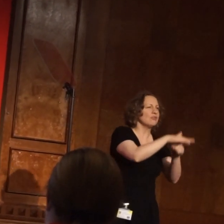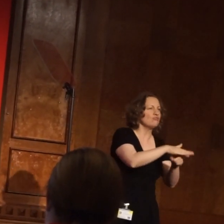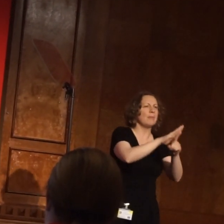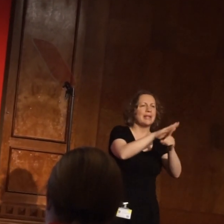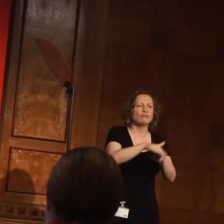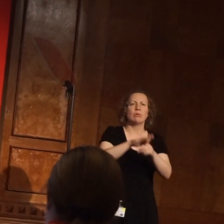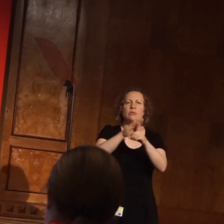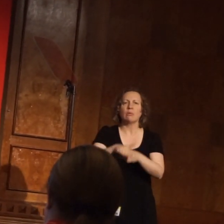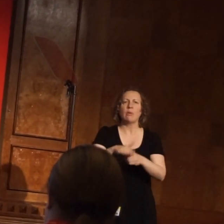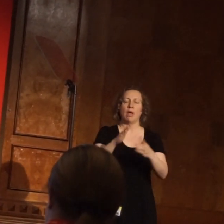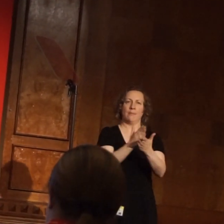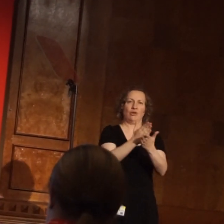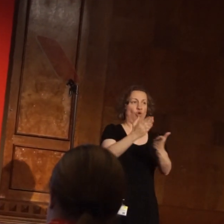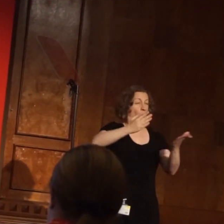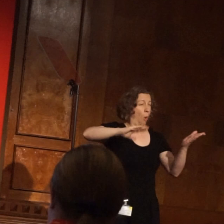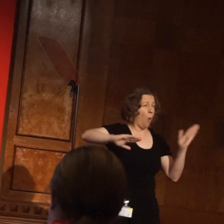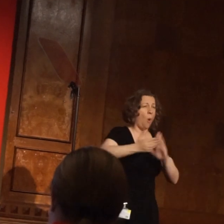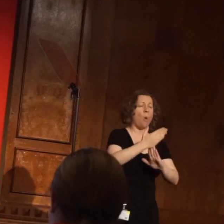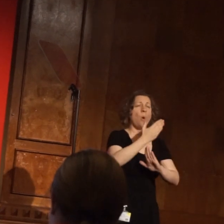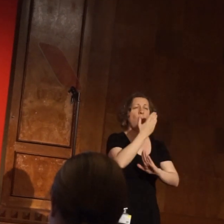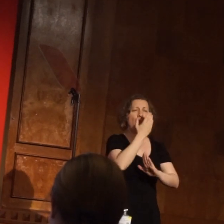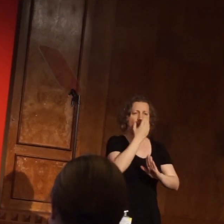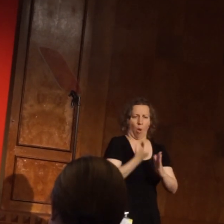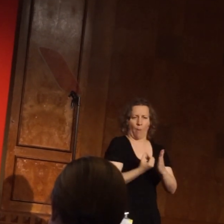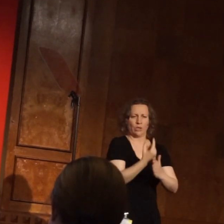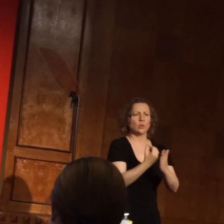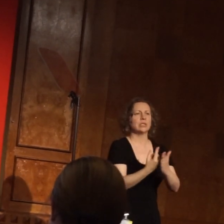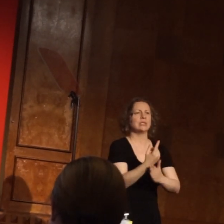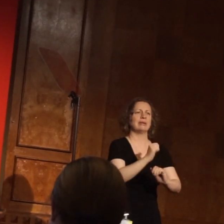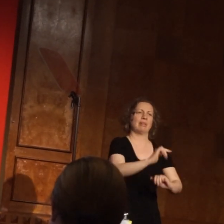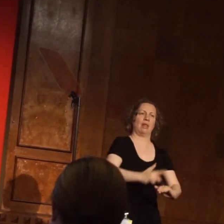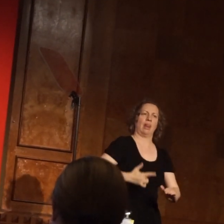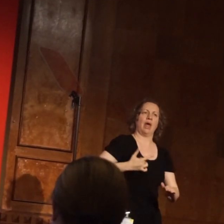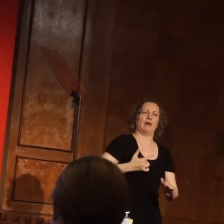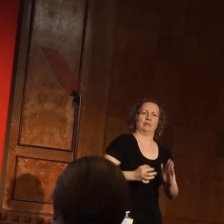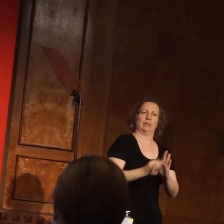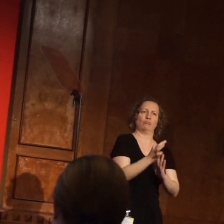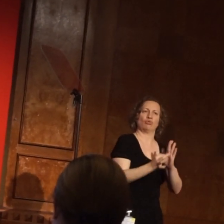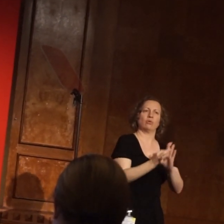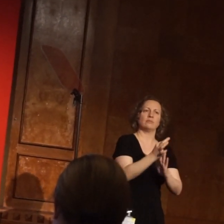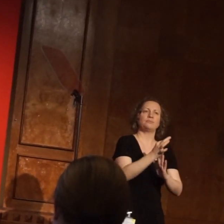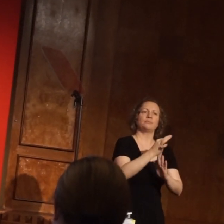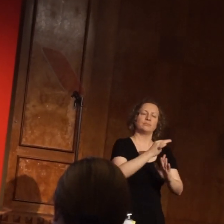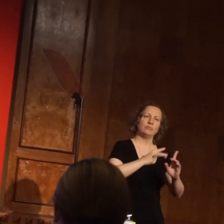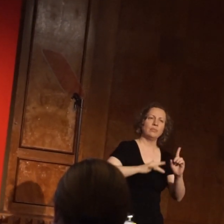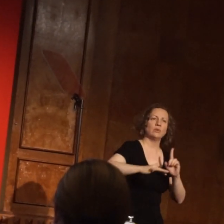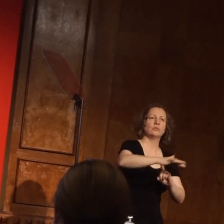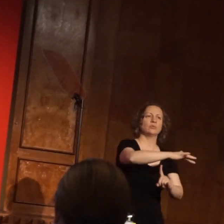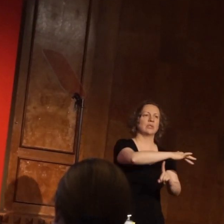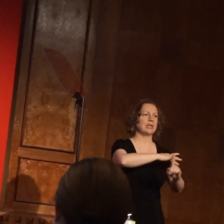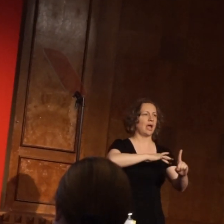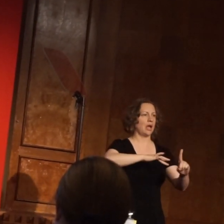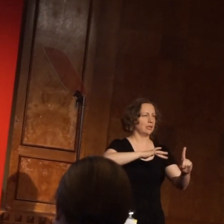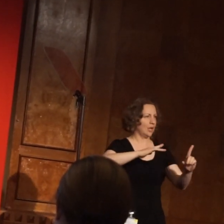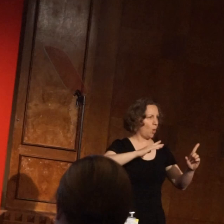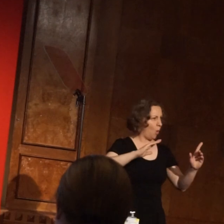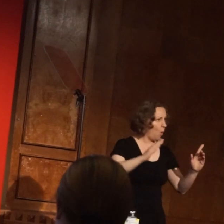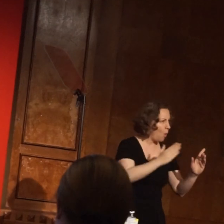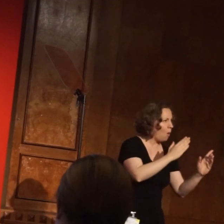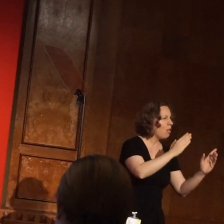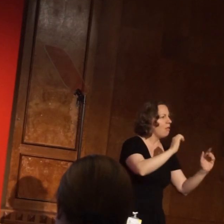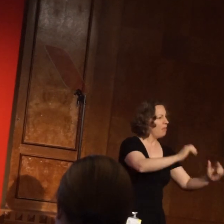has the opportunity to improve their lives. A society where everybody is listened to.